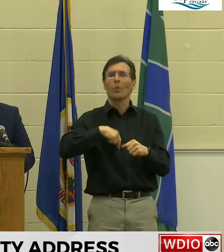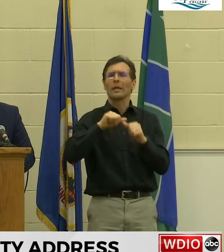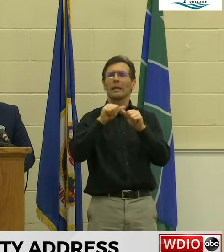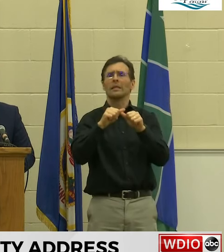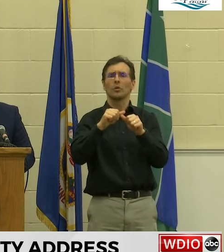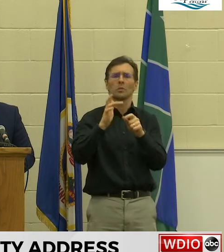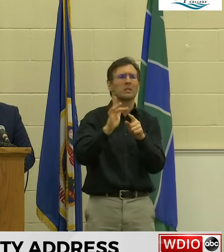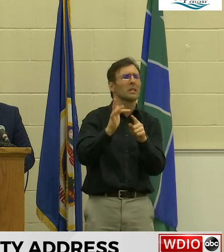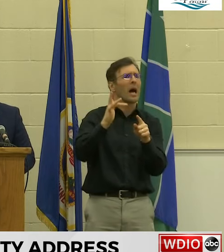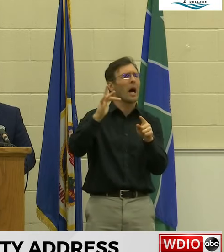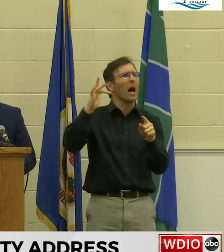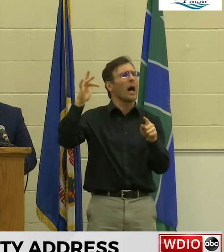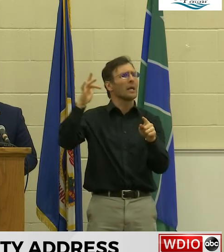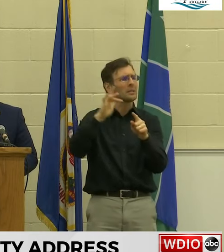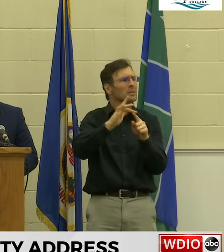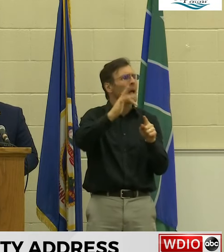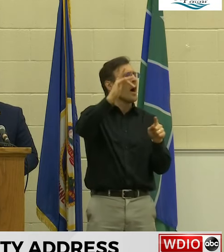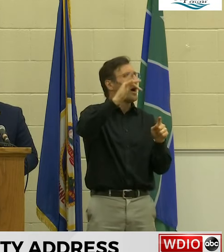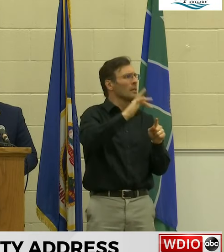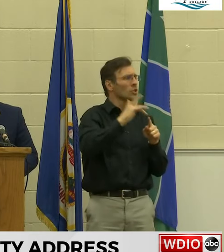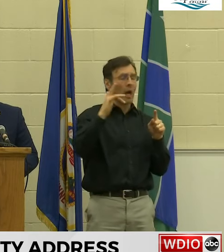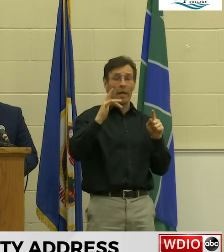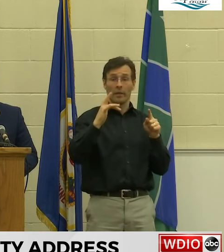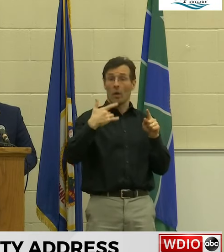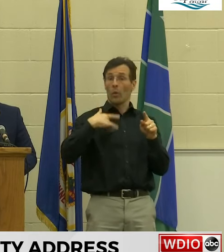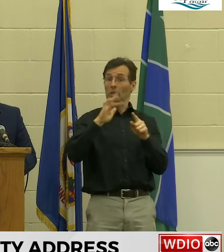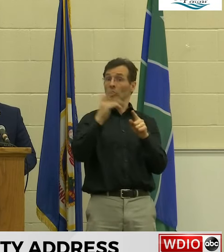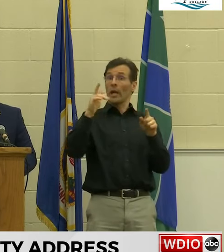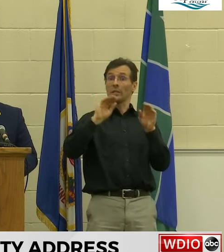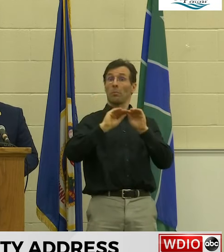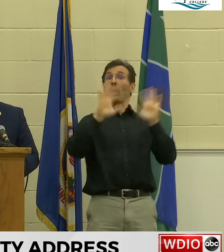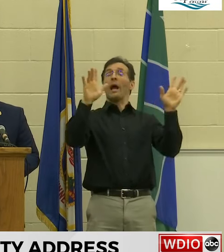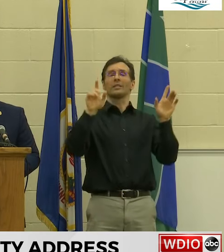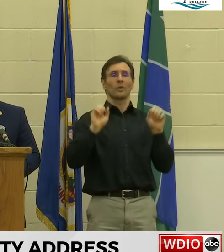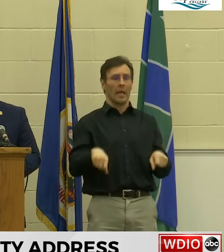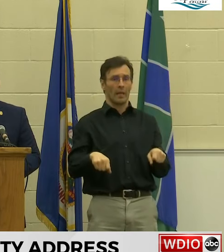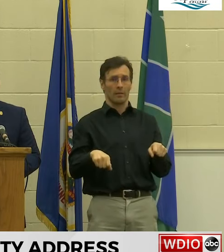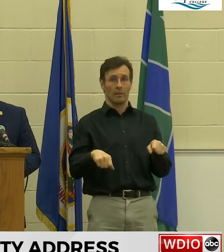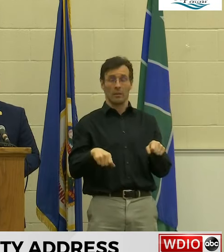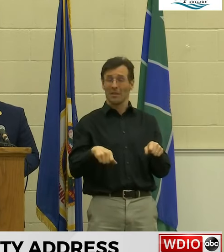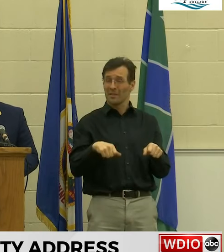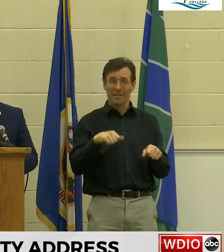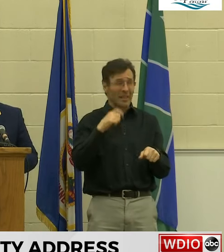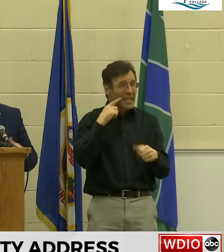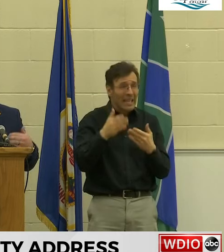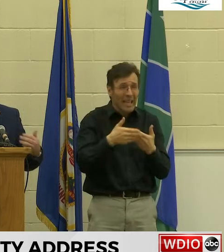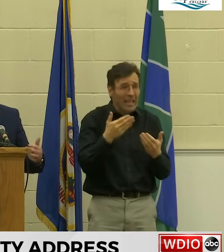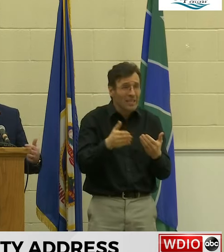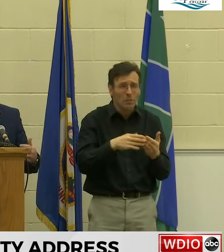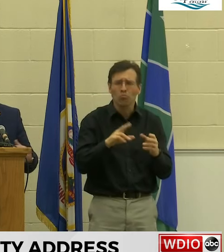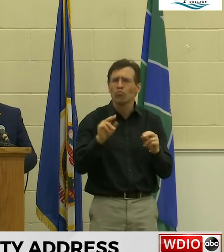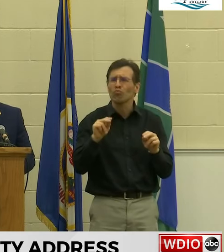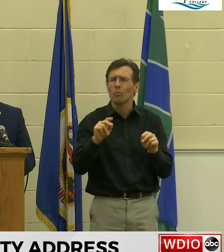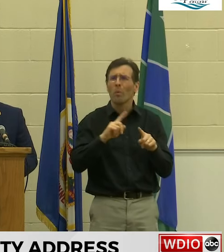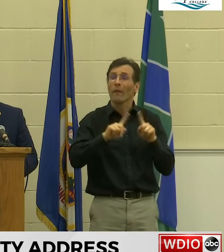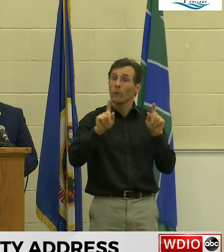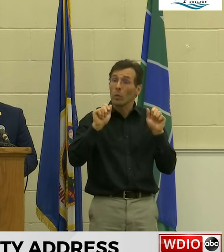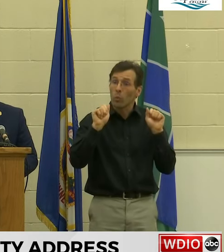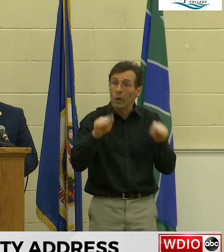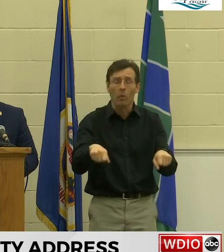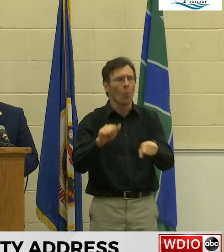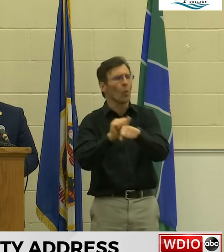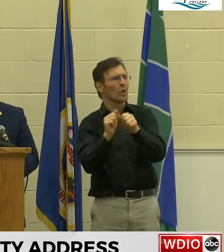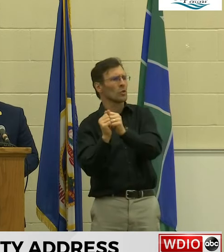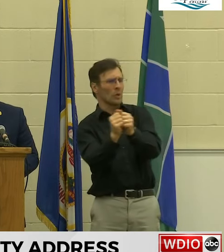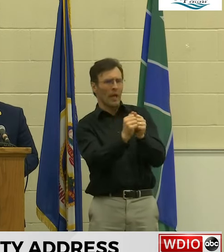city. And we should commit ourselves to make sure that we are shining as brightly as we can. I don't believe that this is going to be easy, but if we all work together, we not